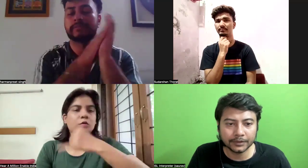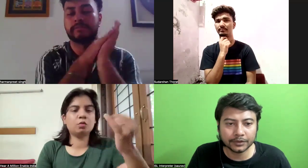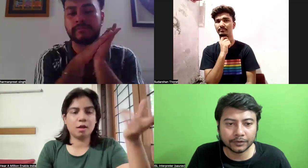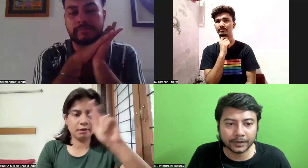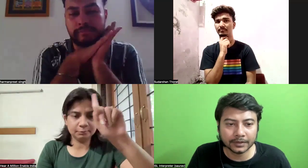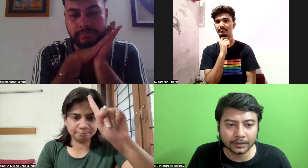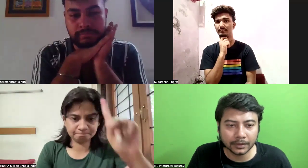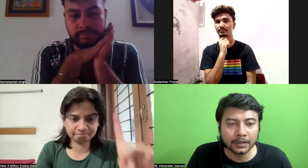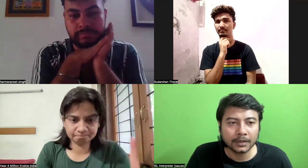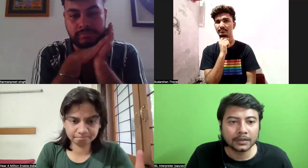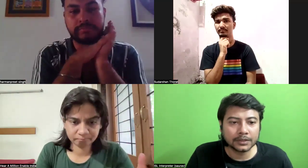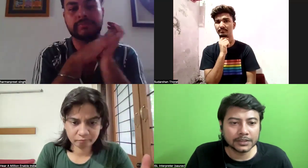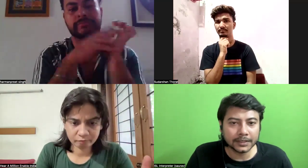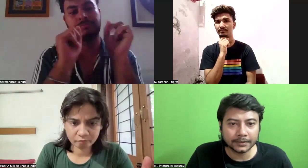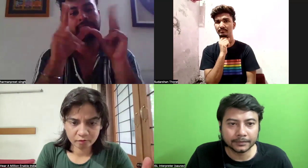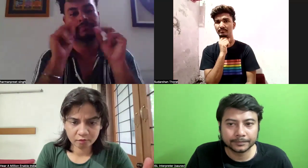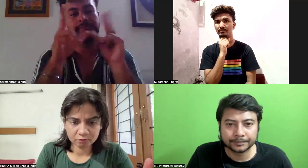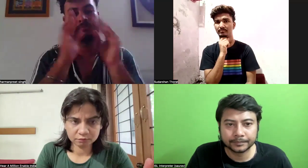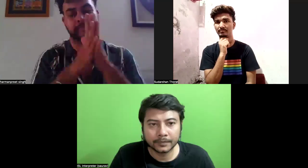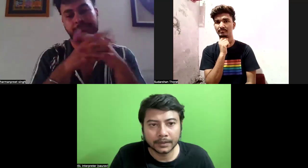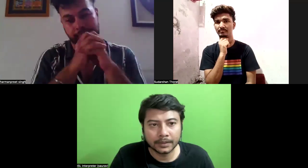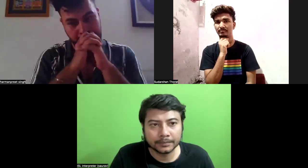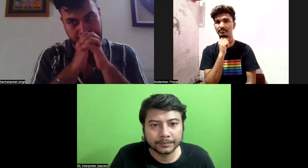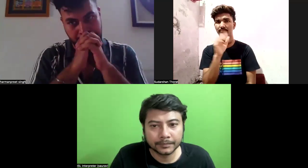Okay, we're just going to figure this out. Just a second.